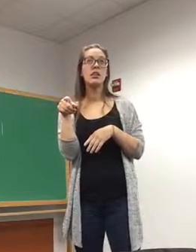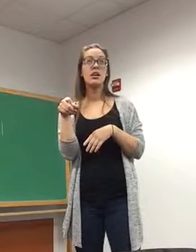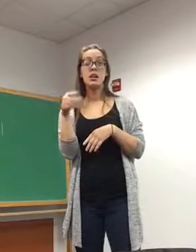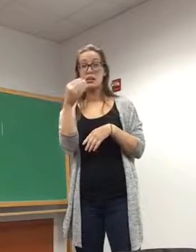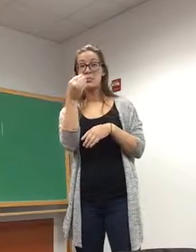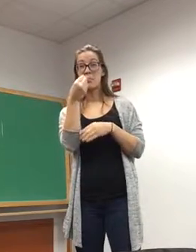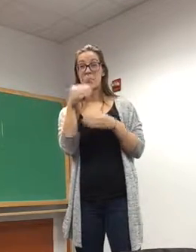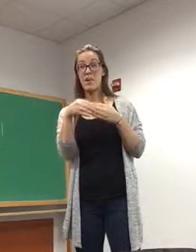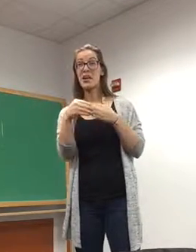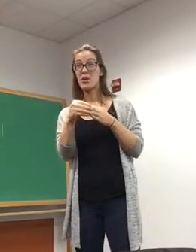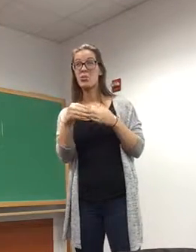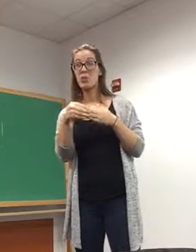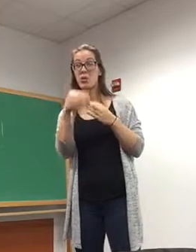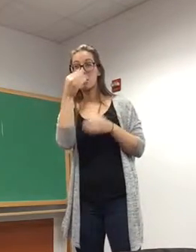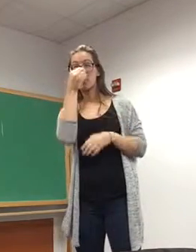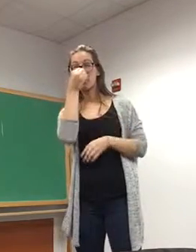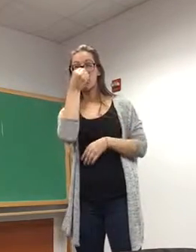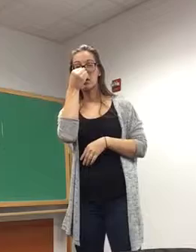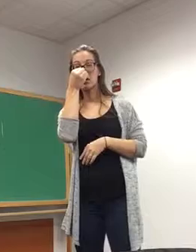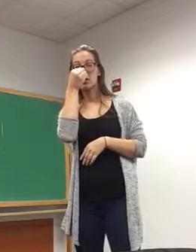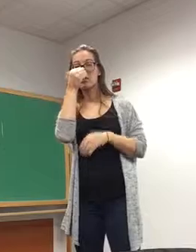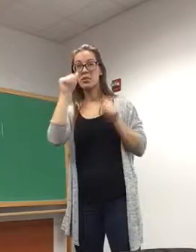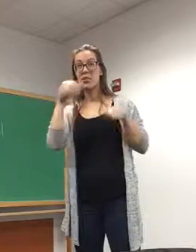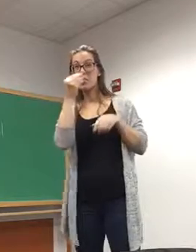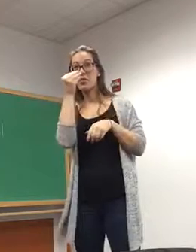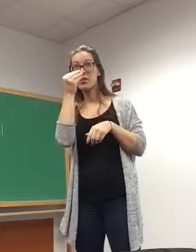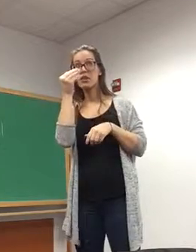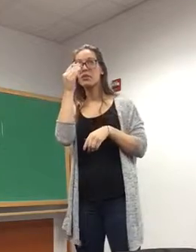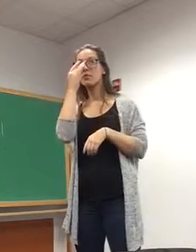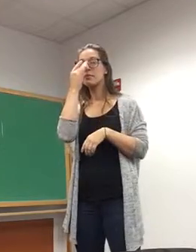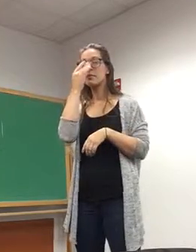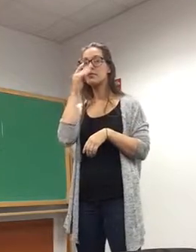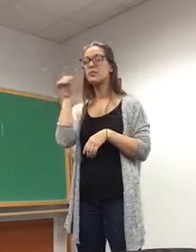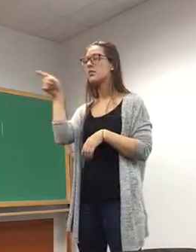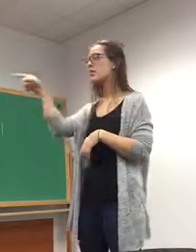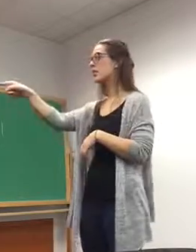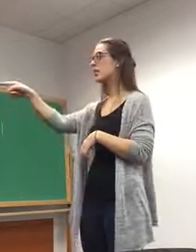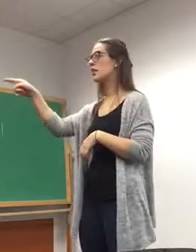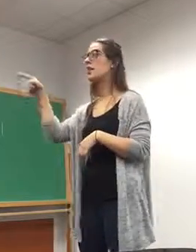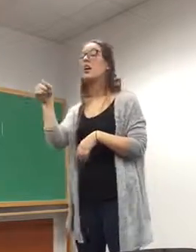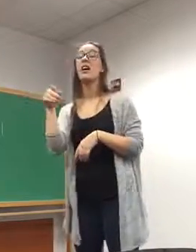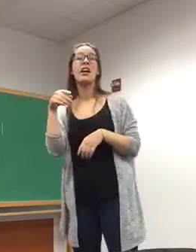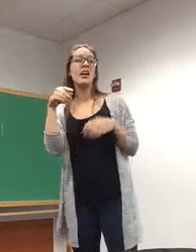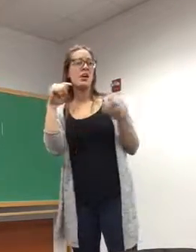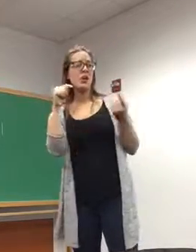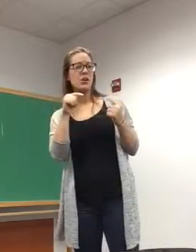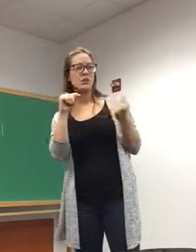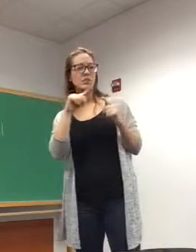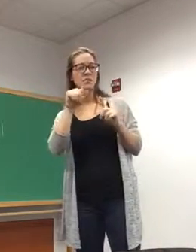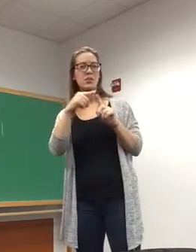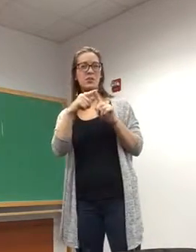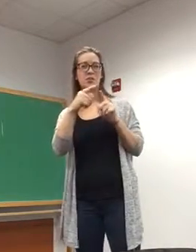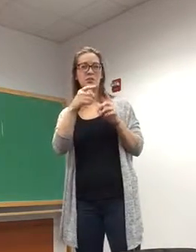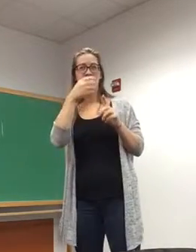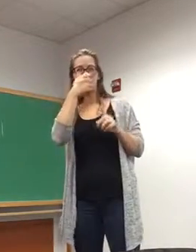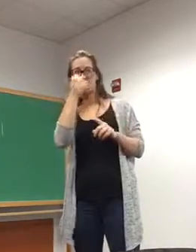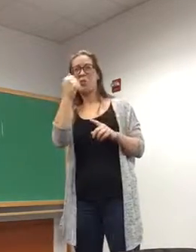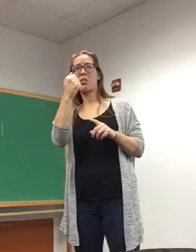it's bendable. You may not have heard. It's bendable. Yeah? Hurts when you pull it. Yeah, hurts when you pull it. Go ahead. It's soft. Softer